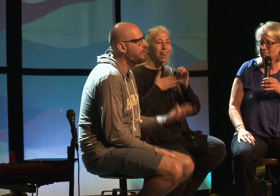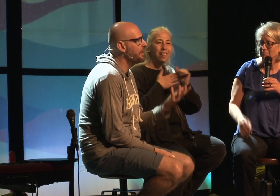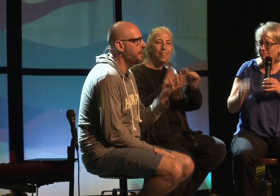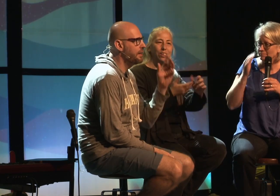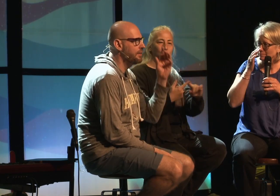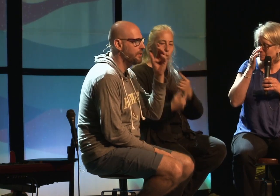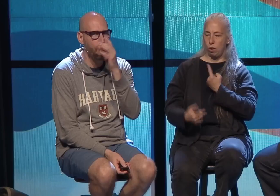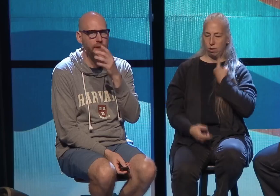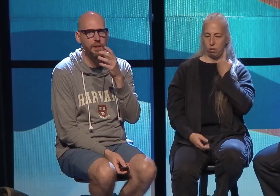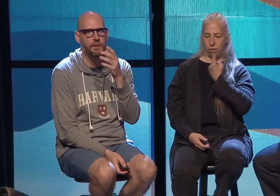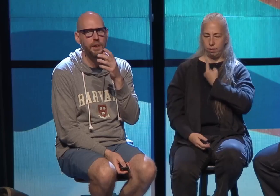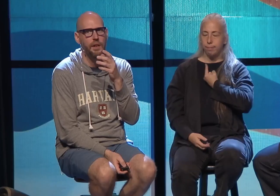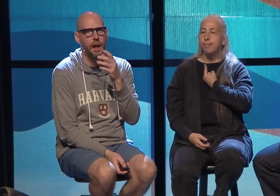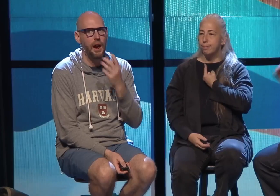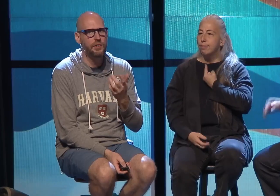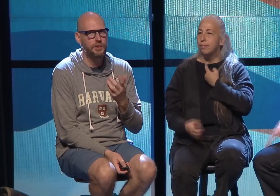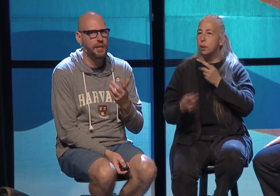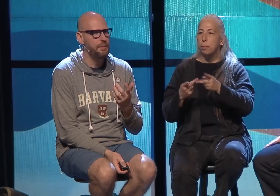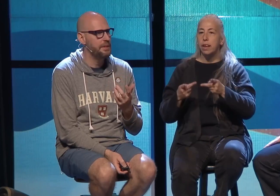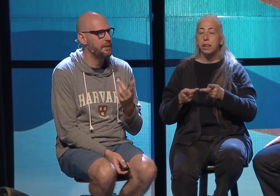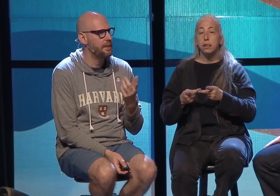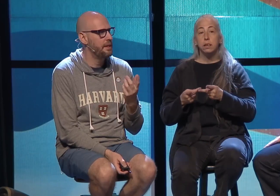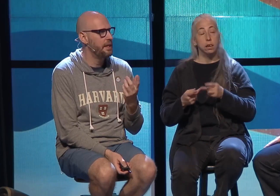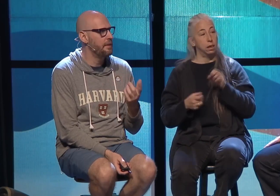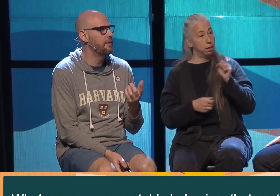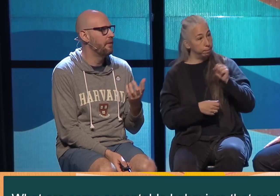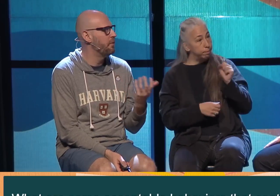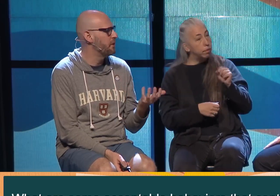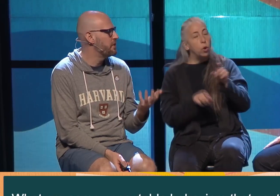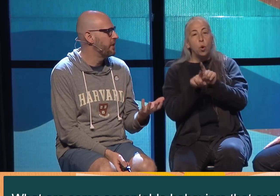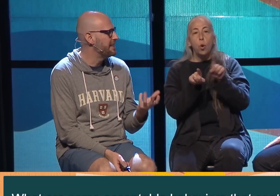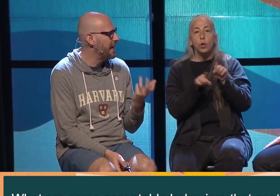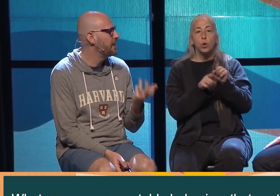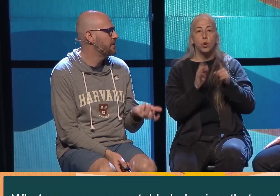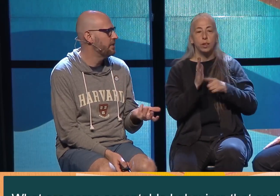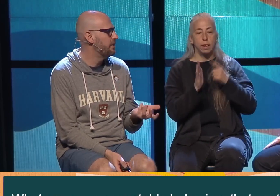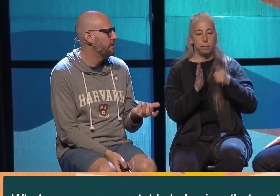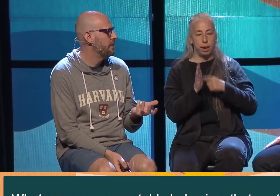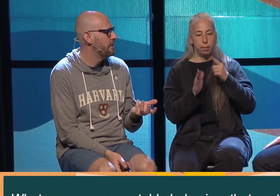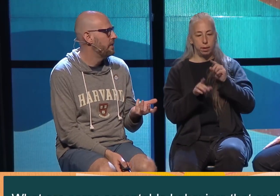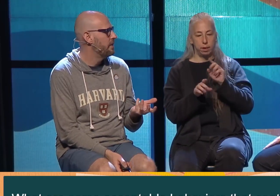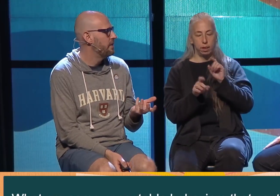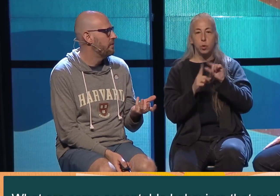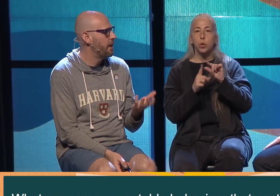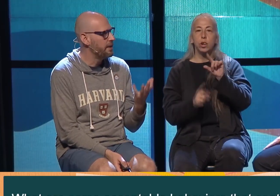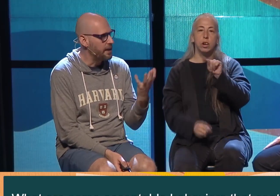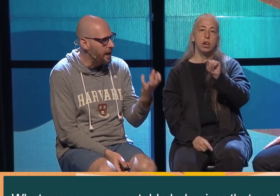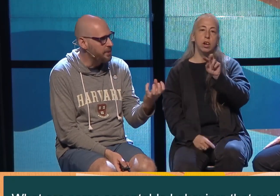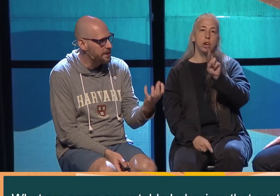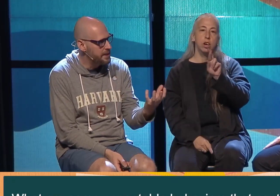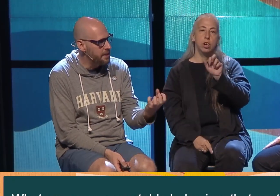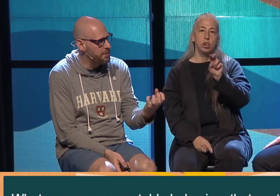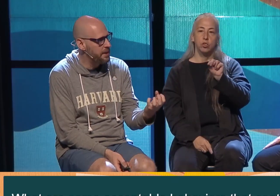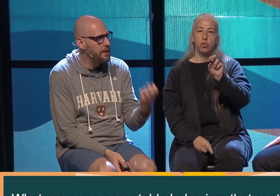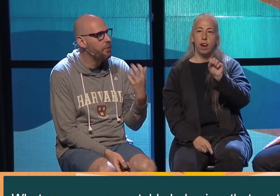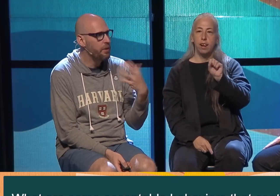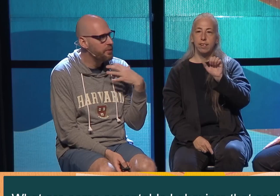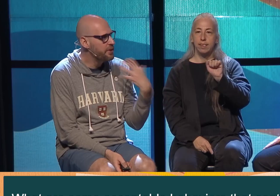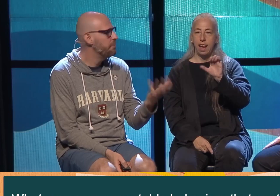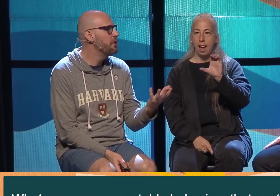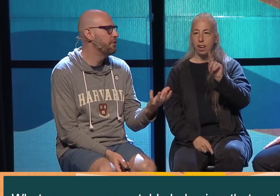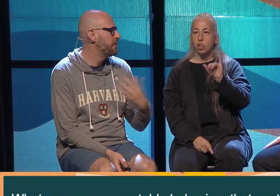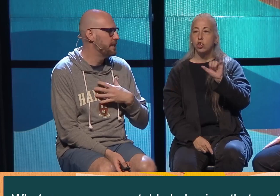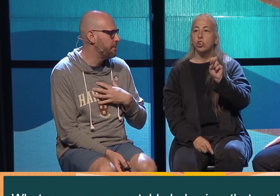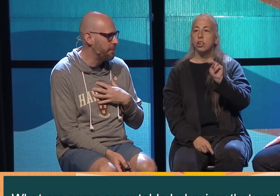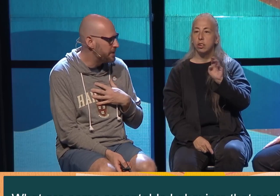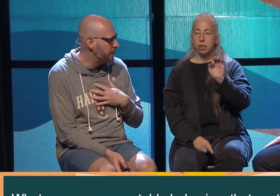Yeah, and even like lonely, like I also sometimes think of the word transactional. Yeah. Right, like I was steeped, and